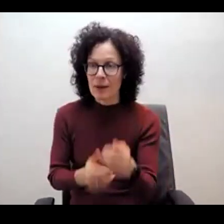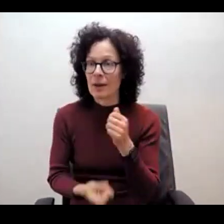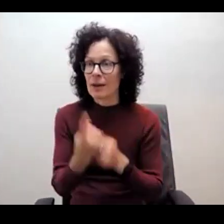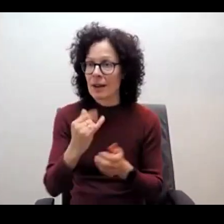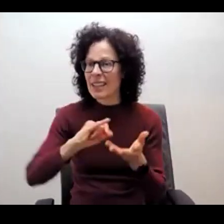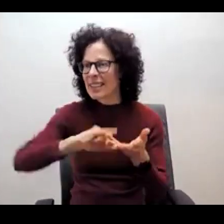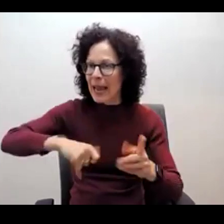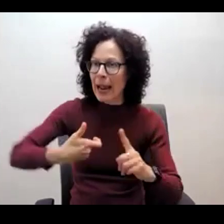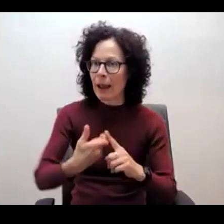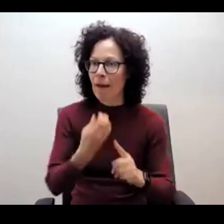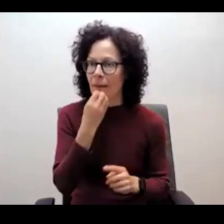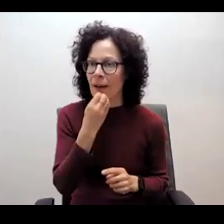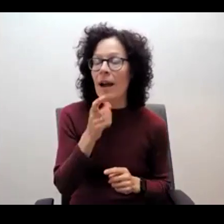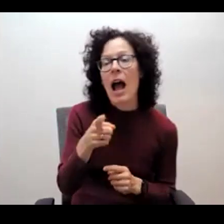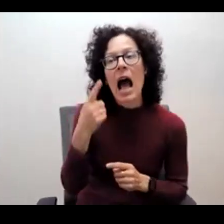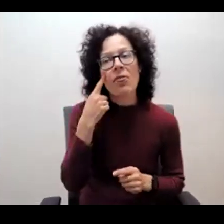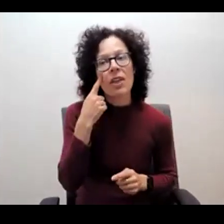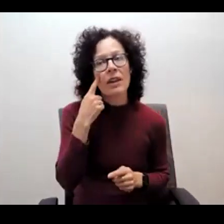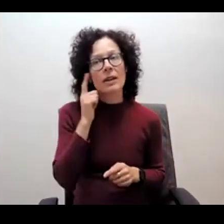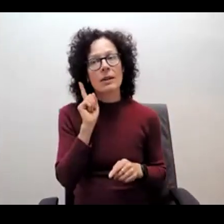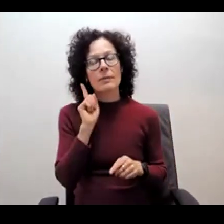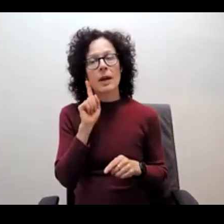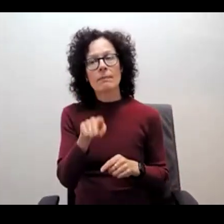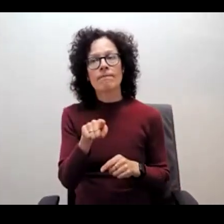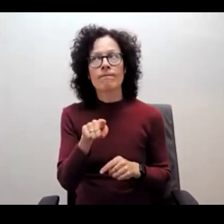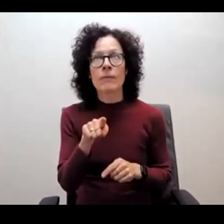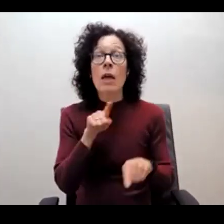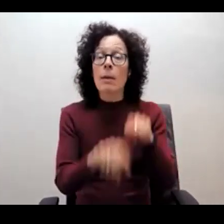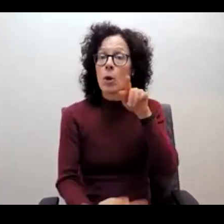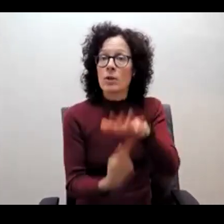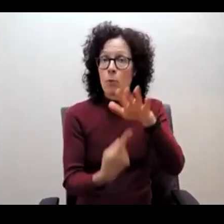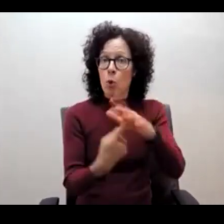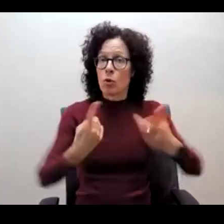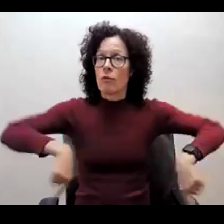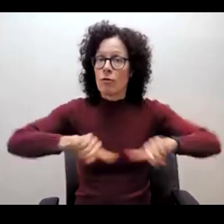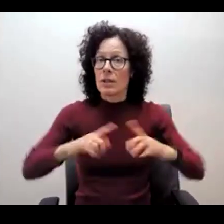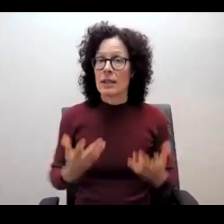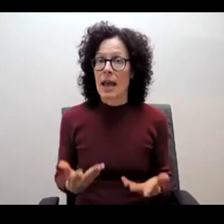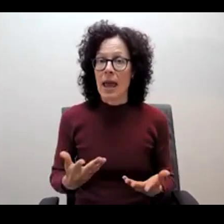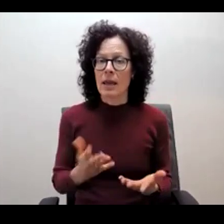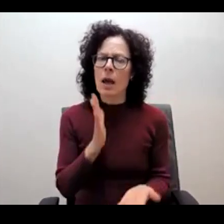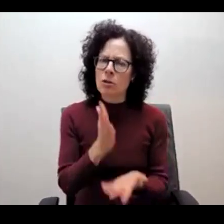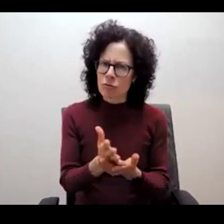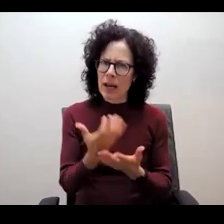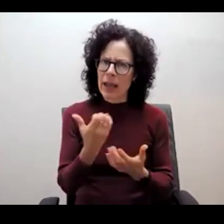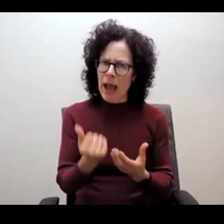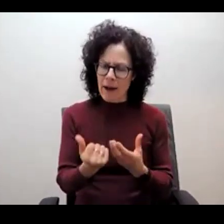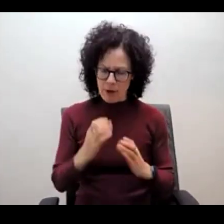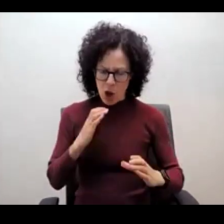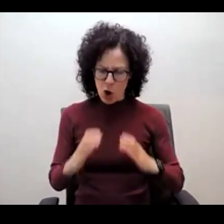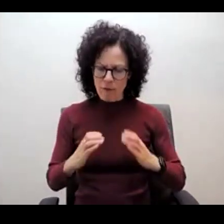I think the most important for us today is to really have